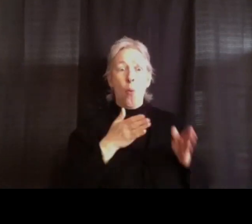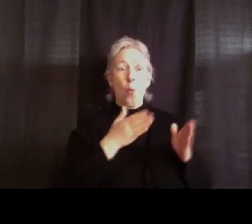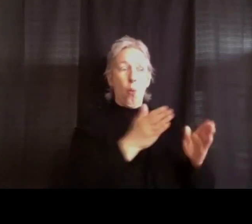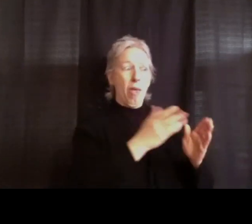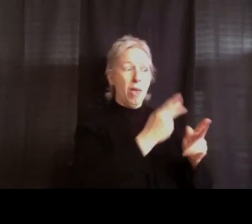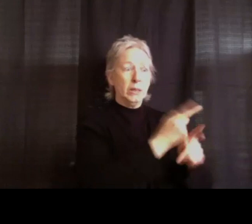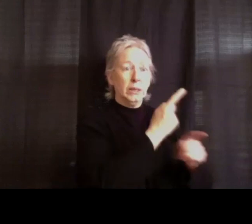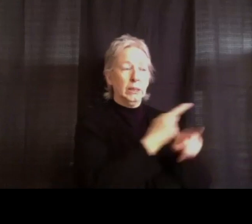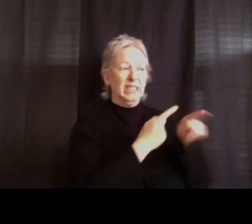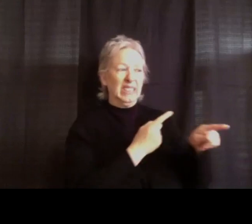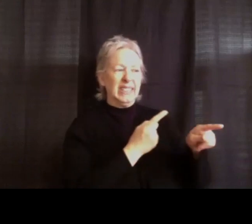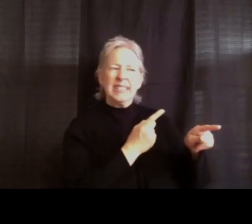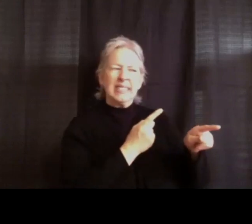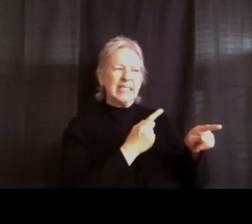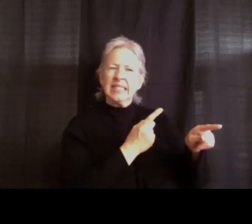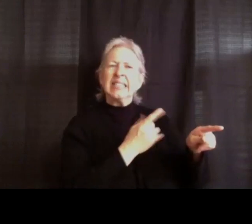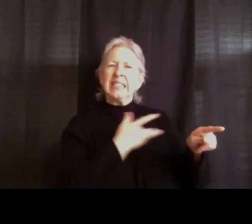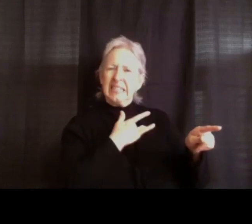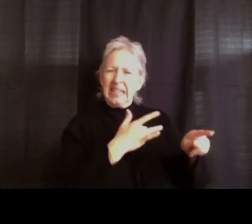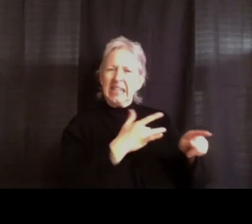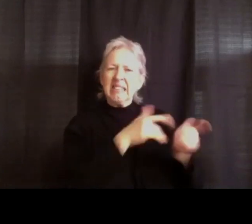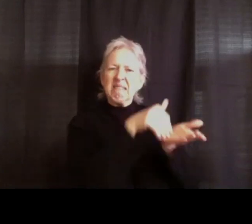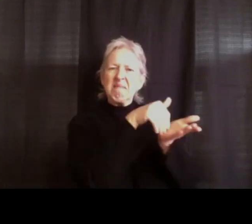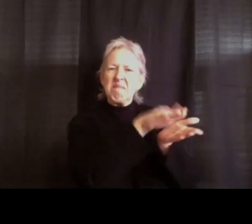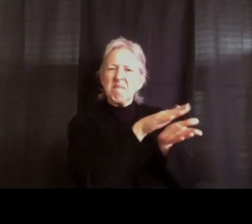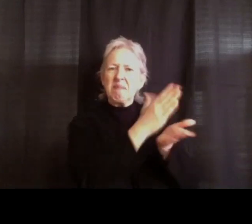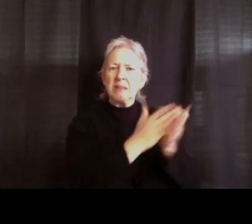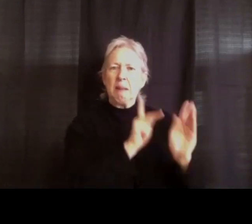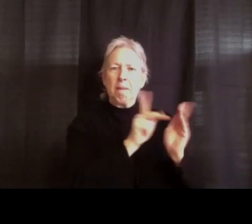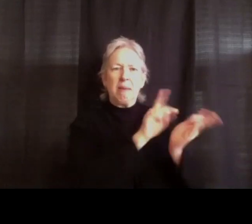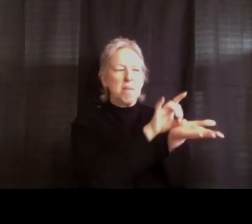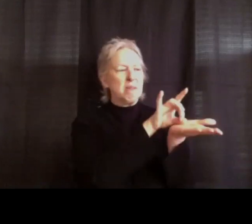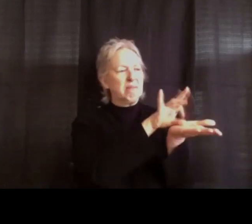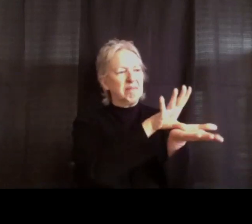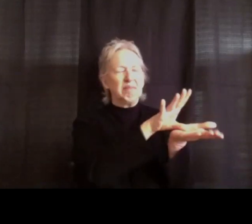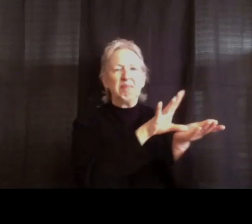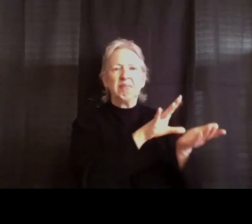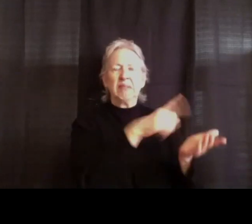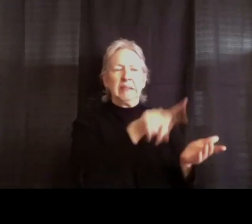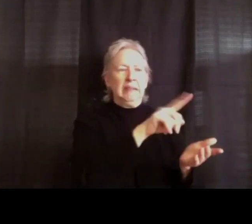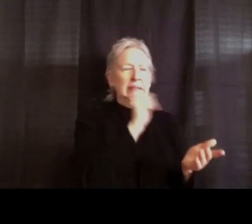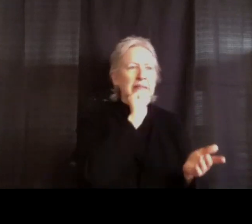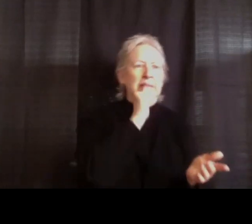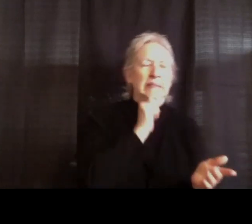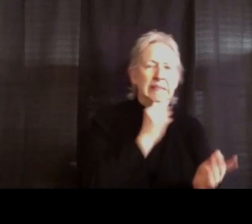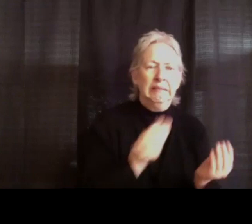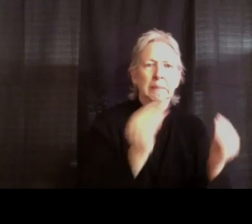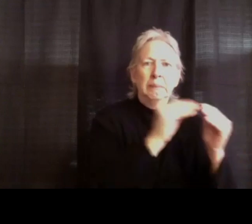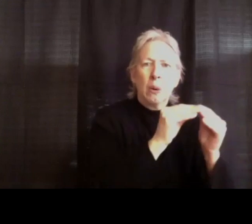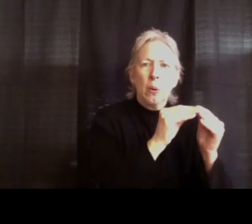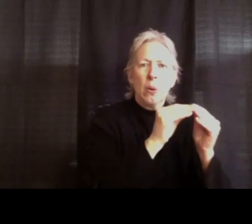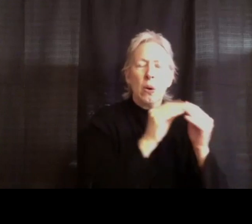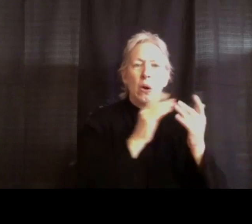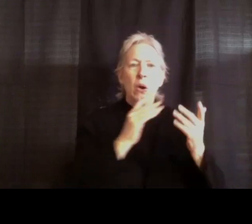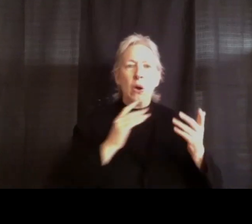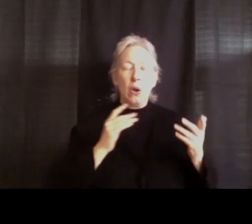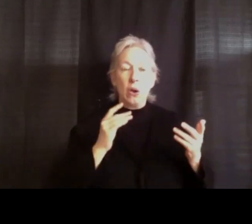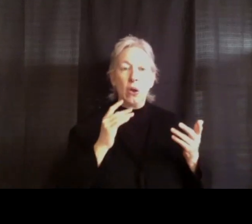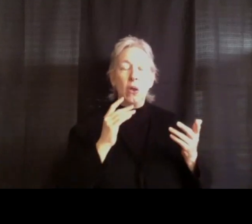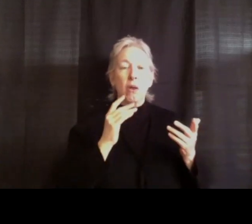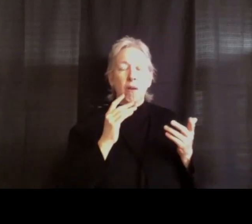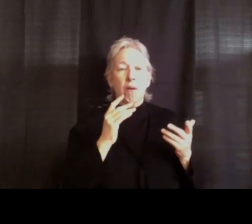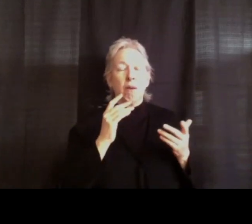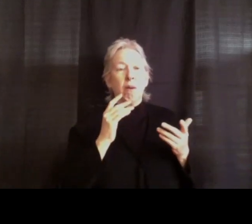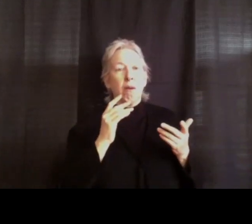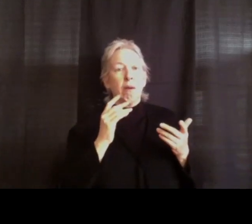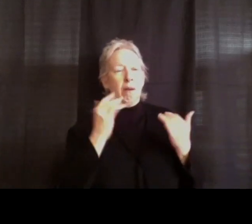vulnerable than others. Could it be that as we learn about the injustices exposed by the effects